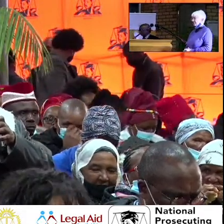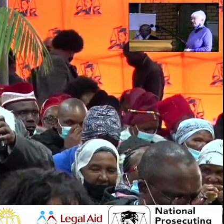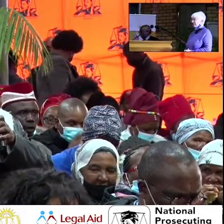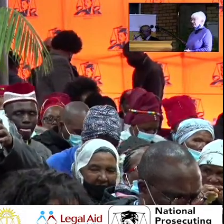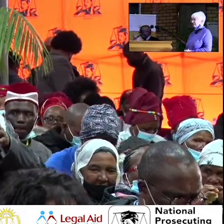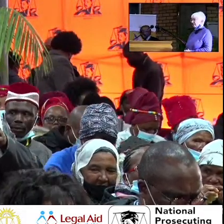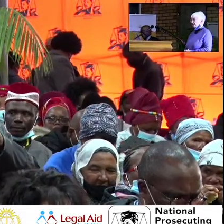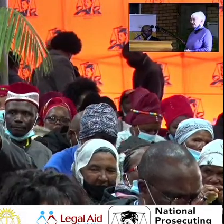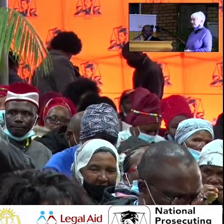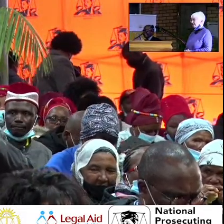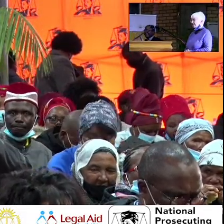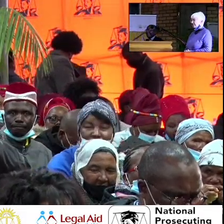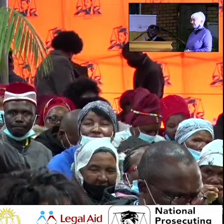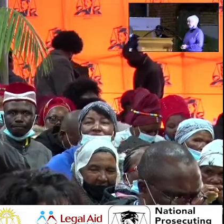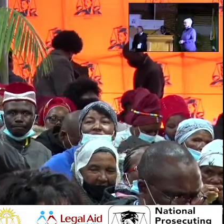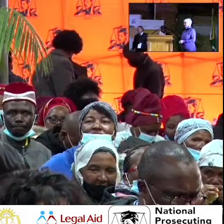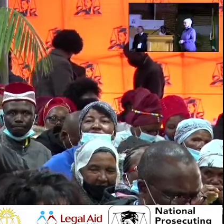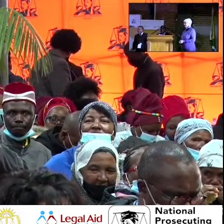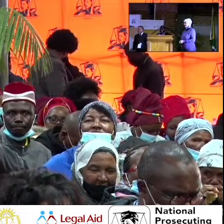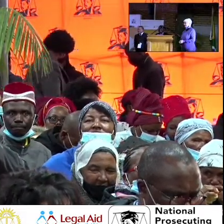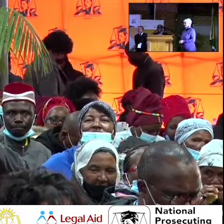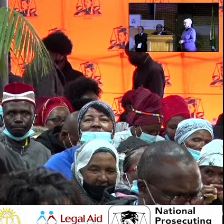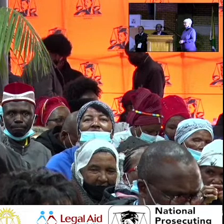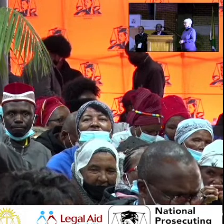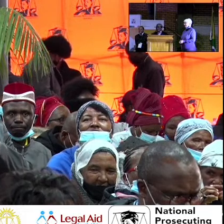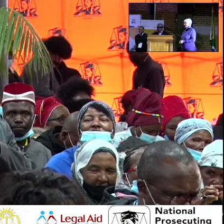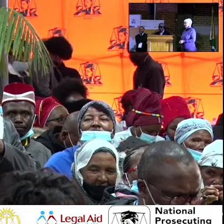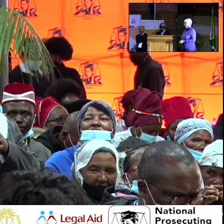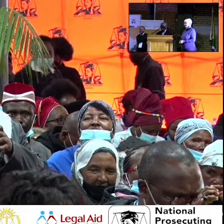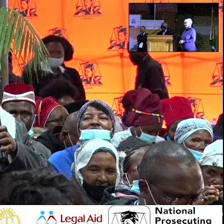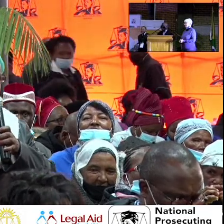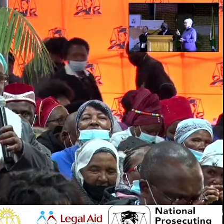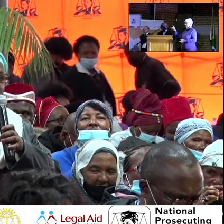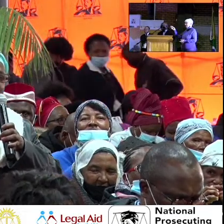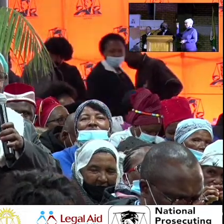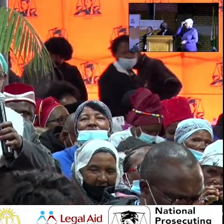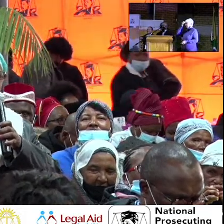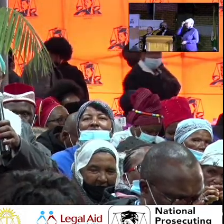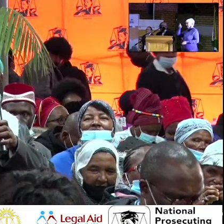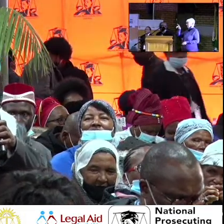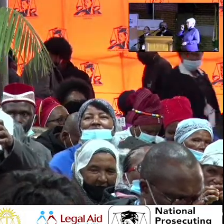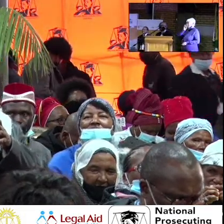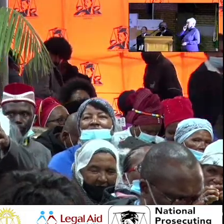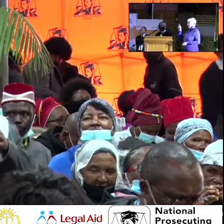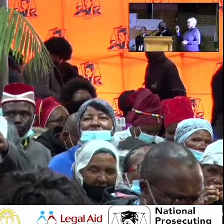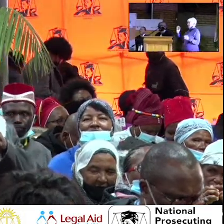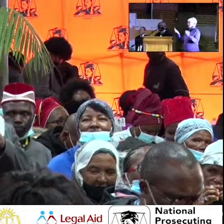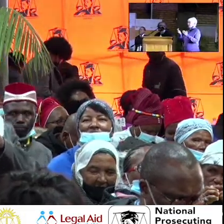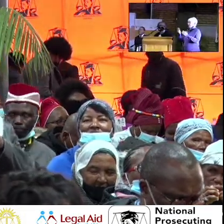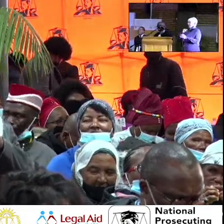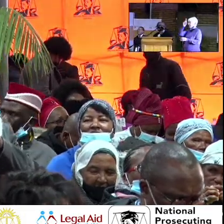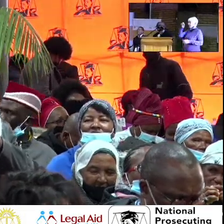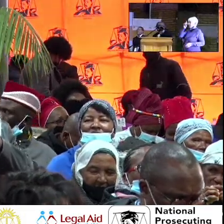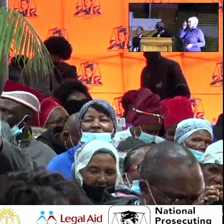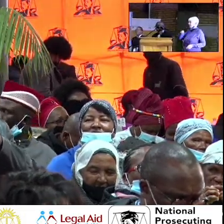to protect our people in our community. How many people have died?